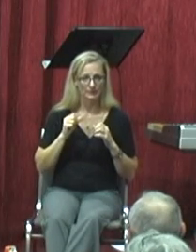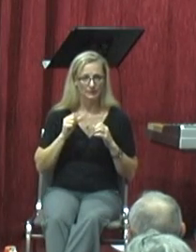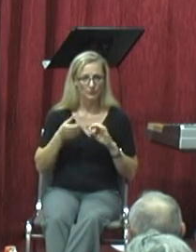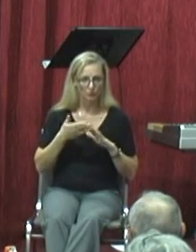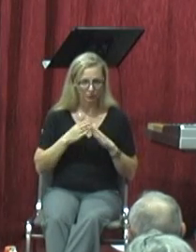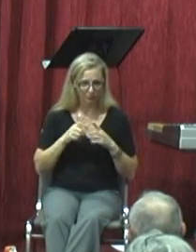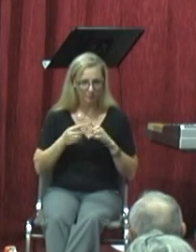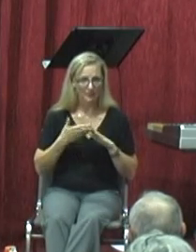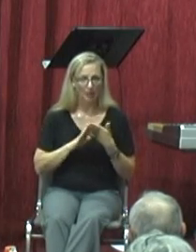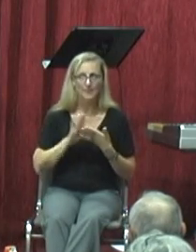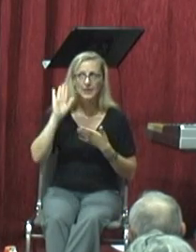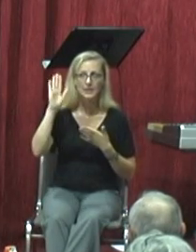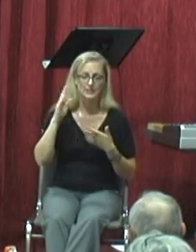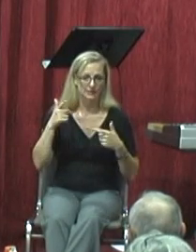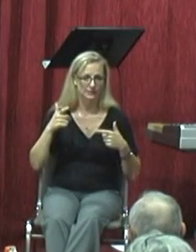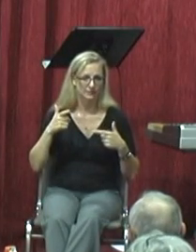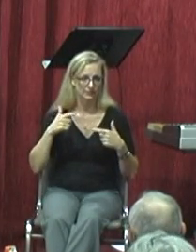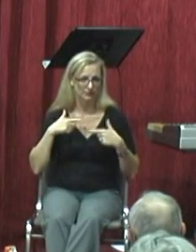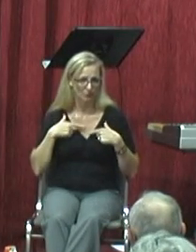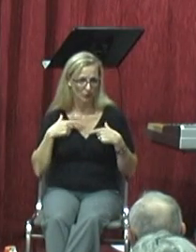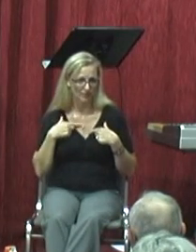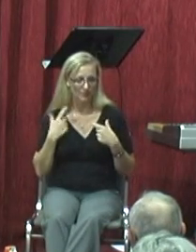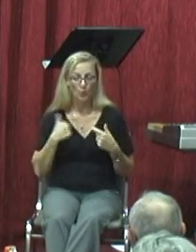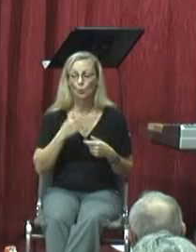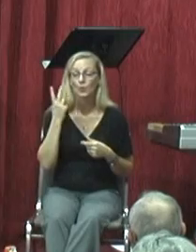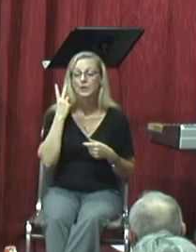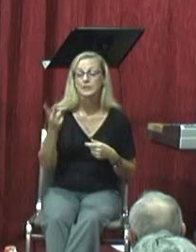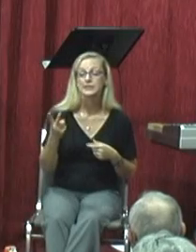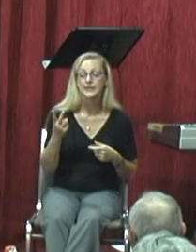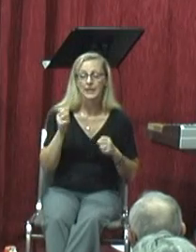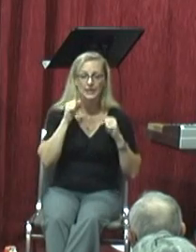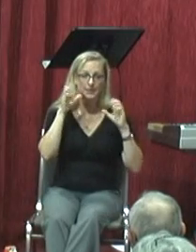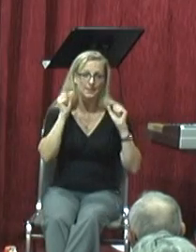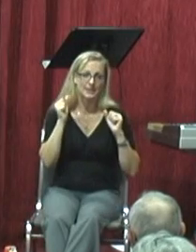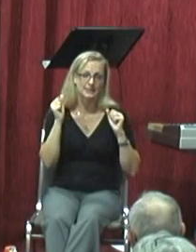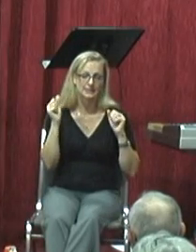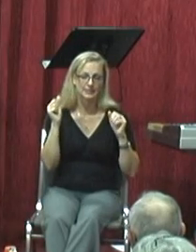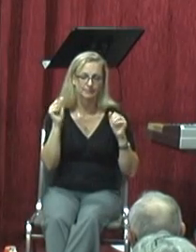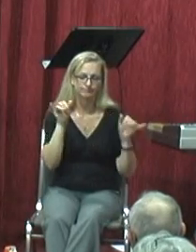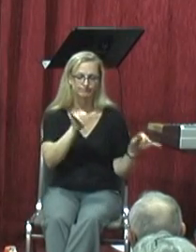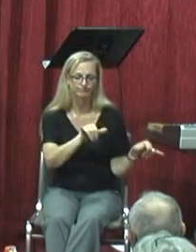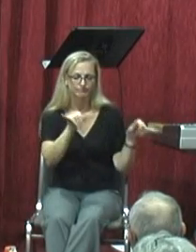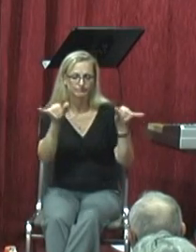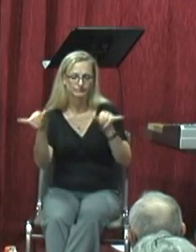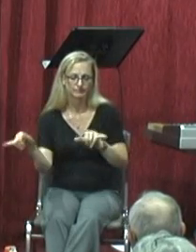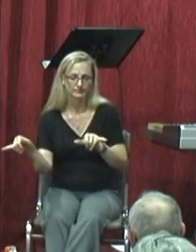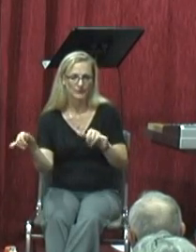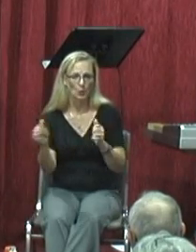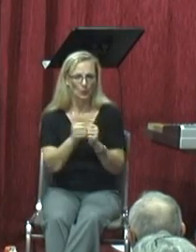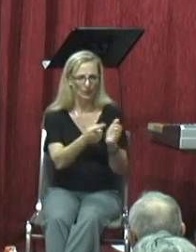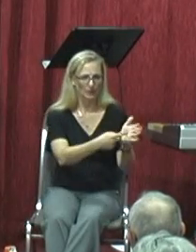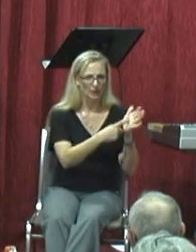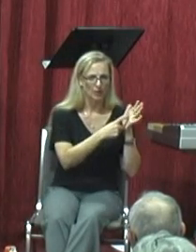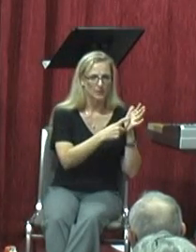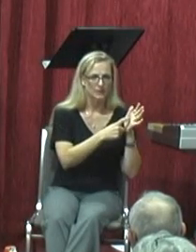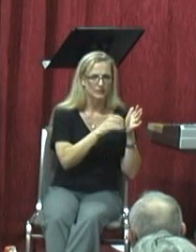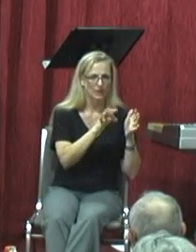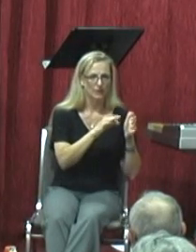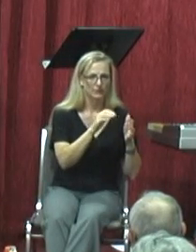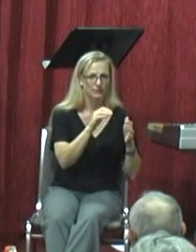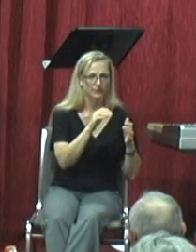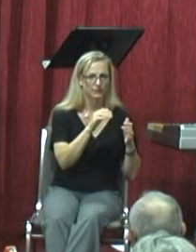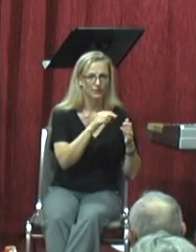Kohanim? We'll see an amazing correlation with the requirements of the